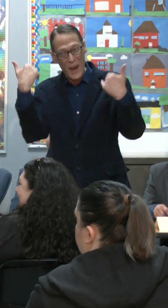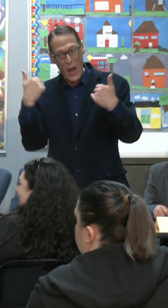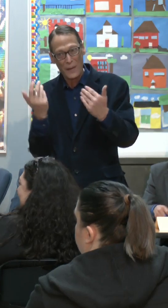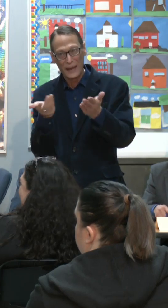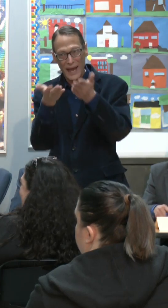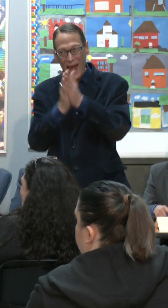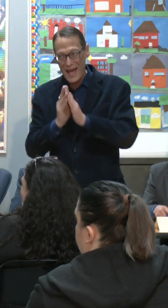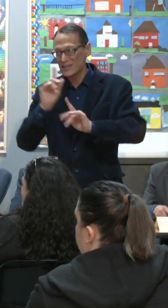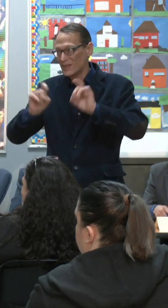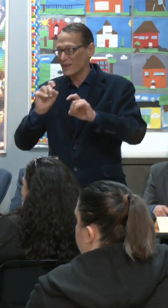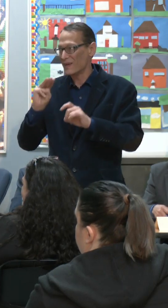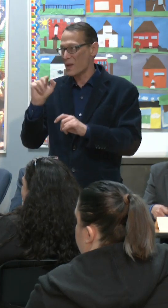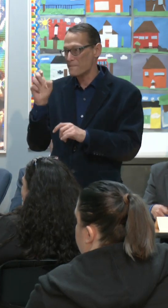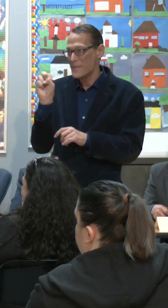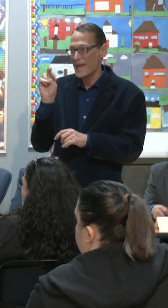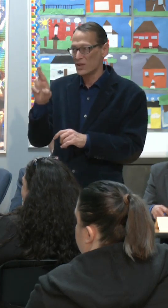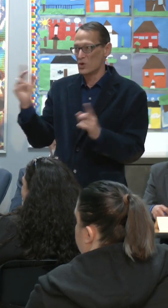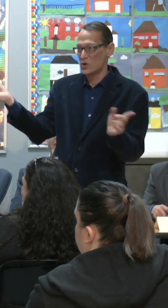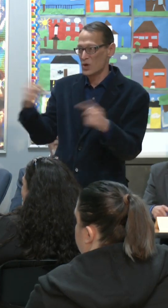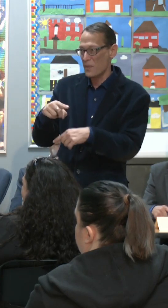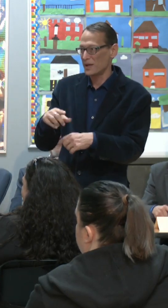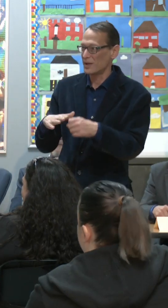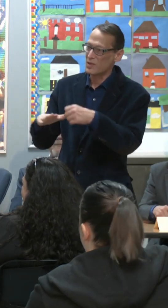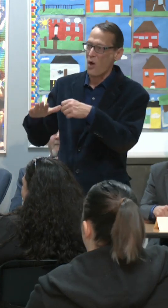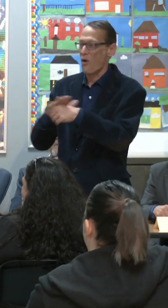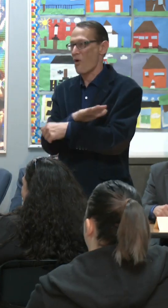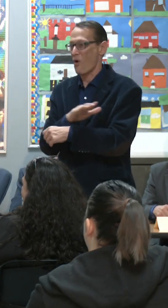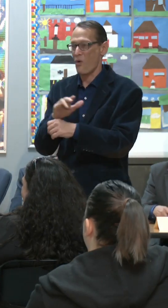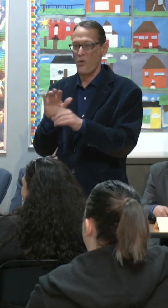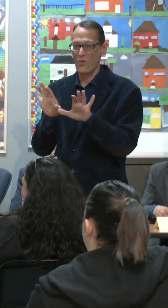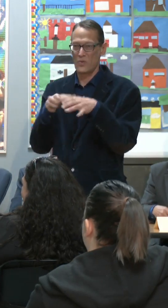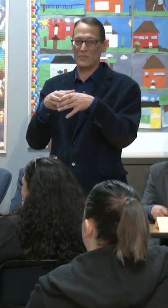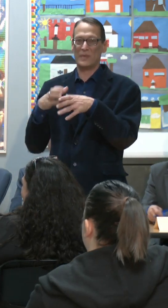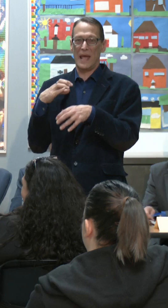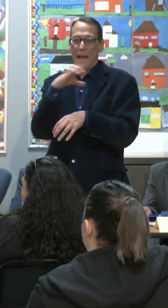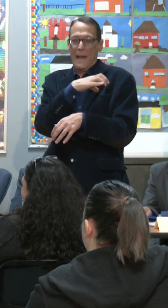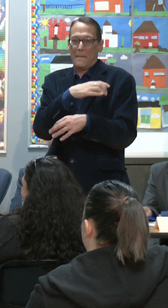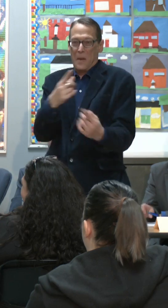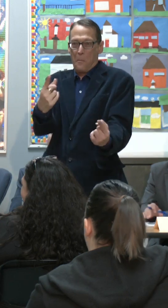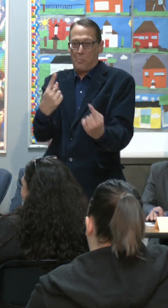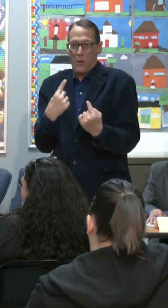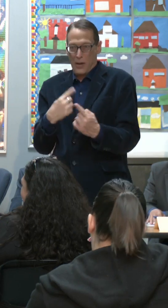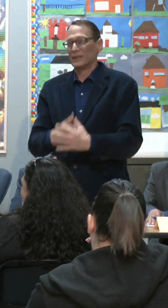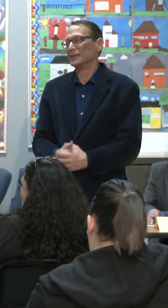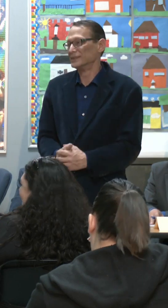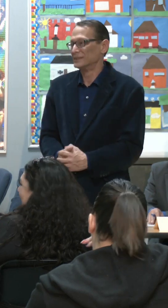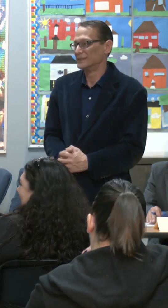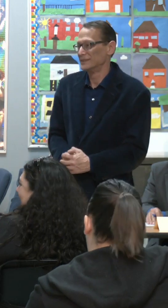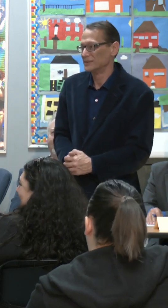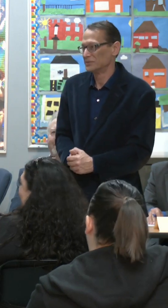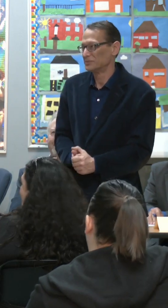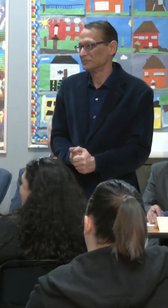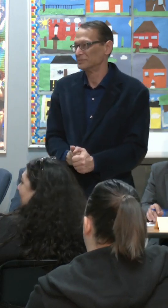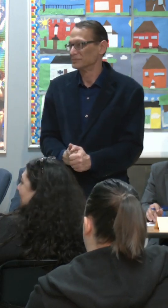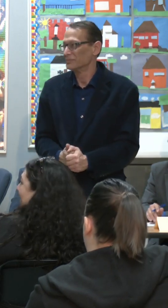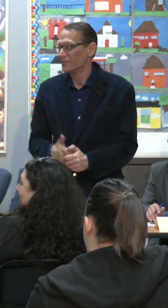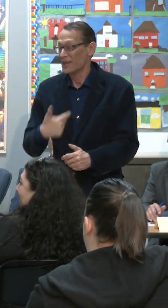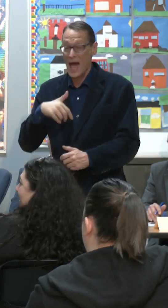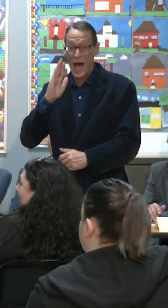ago, I'm up. But I was on the cane at the last meeting. Okay, now, what